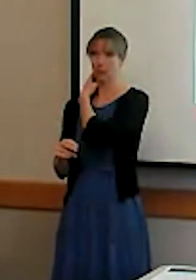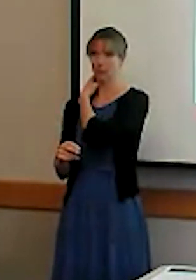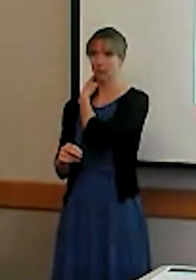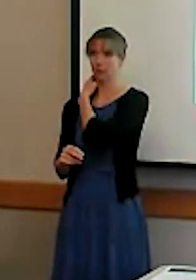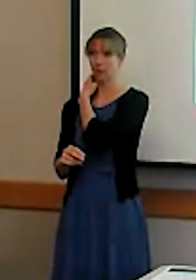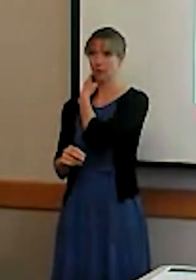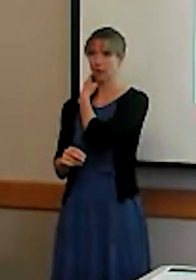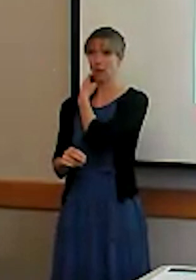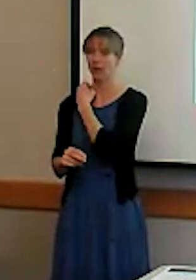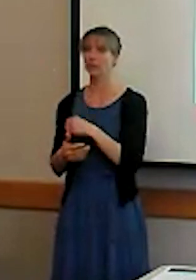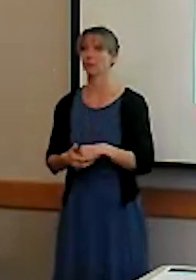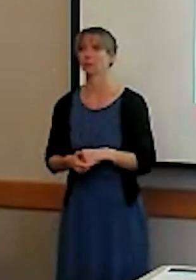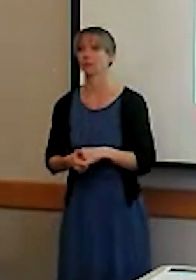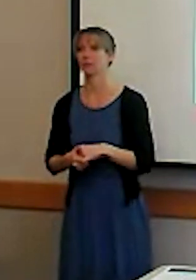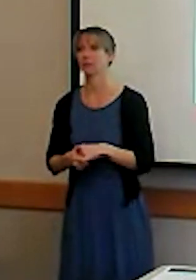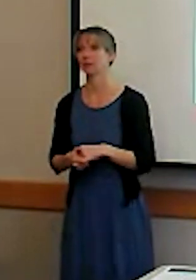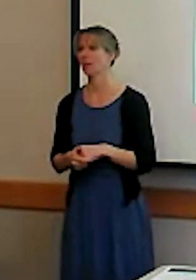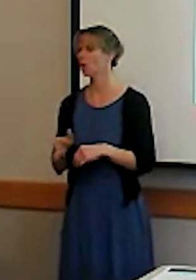Well, I know, you can ask somebody else.